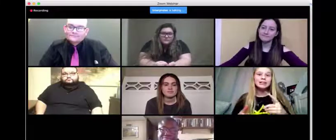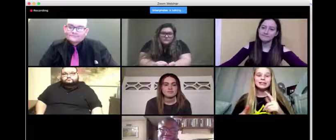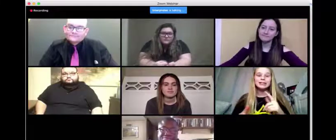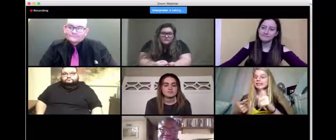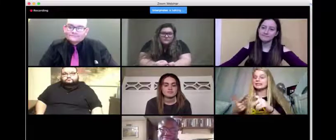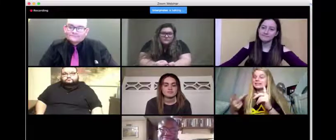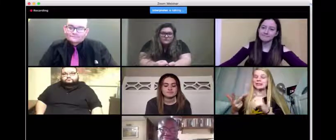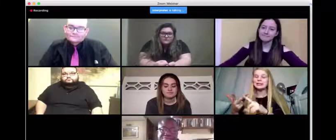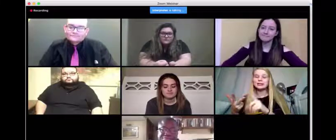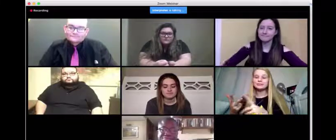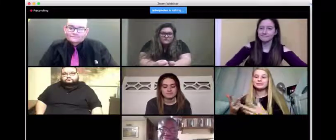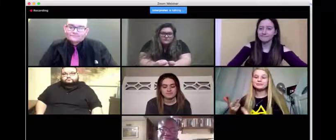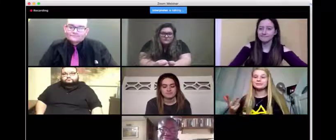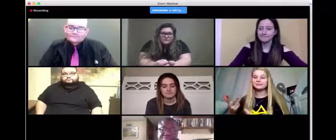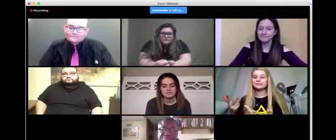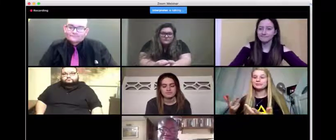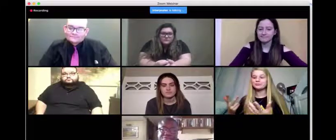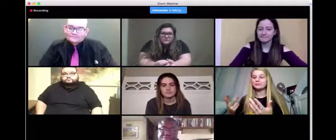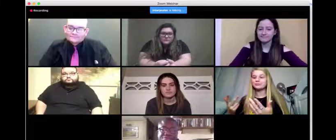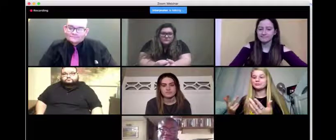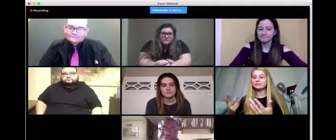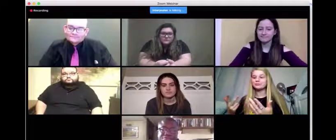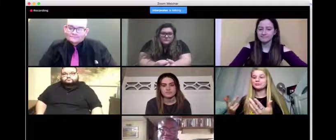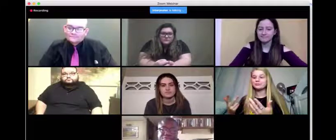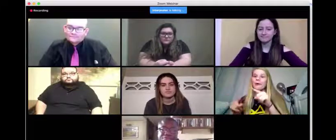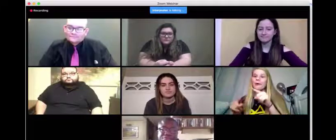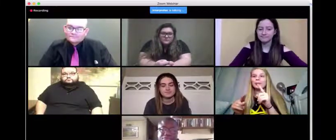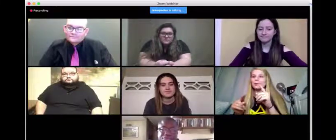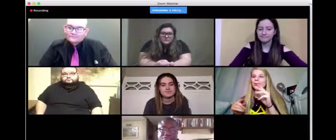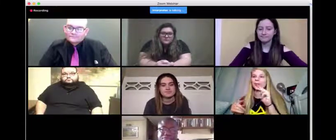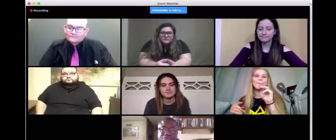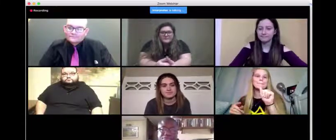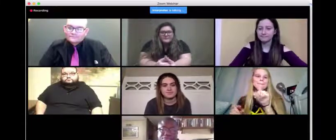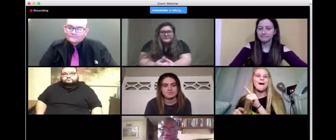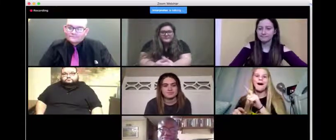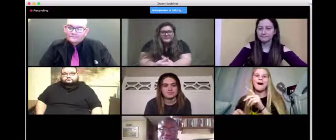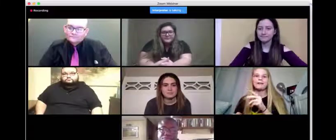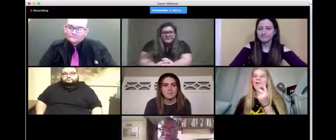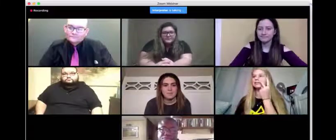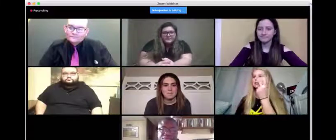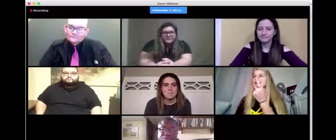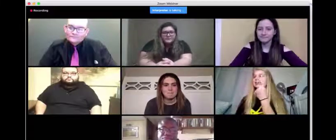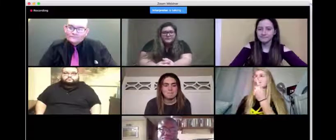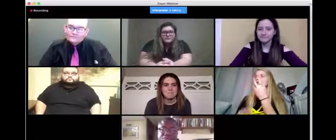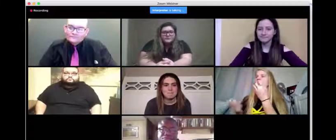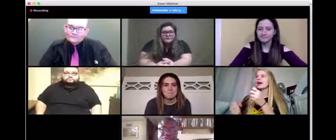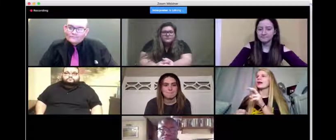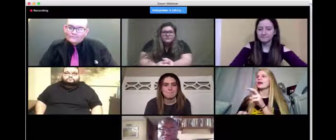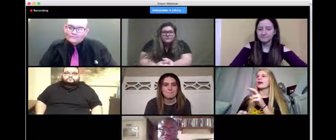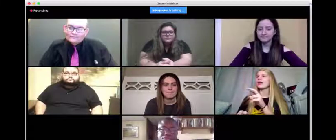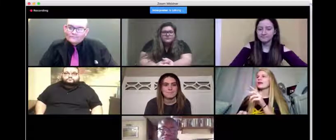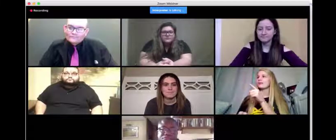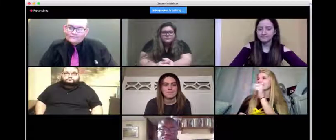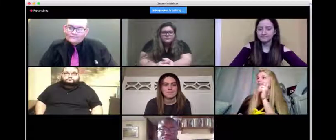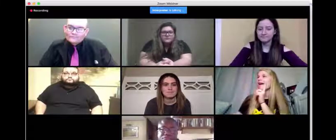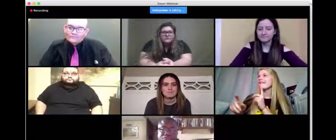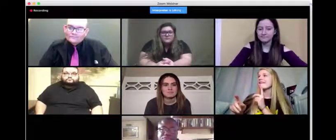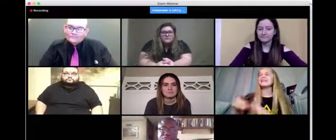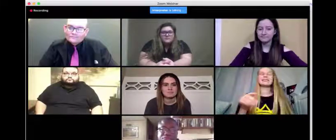going to the mall even and just seeing someone sign there. And I'm like, oh, are you deaf? And they say, oh, are you deaf? And we say, yeah, and have a great conversation and